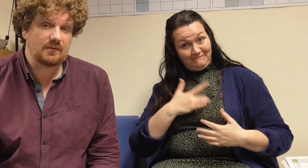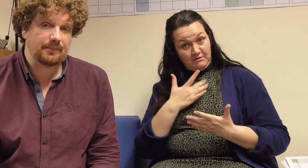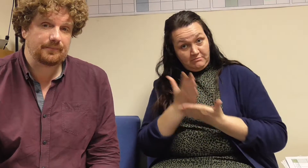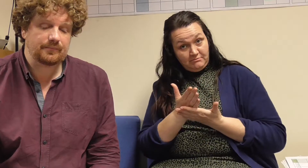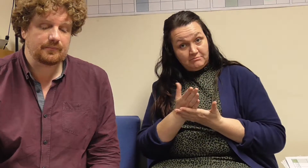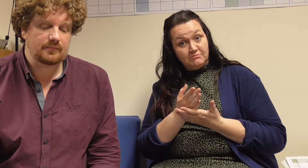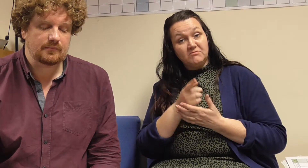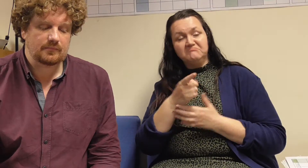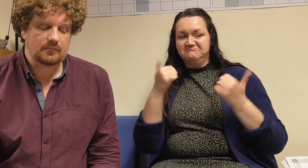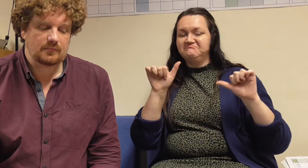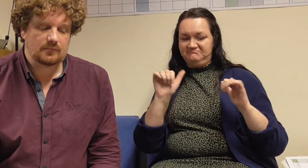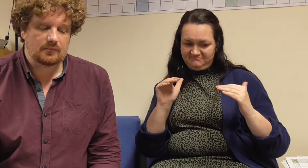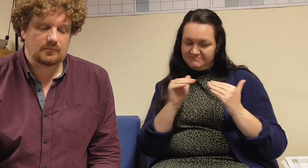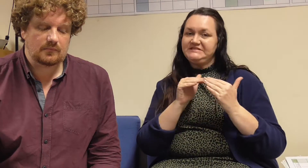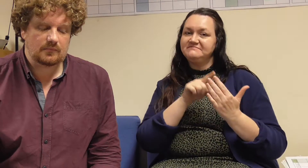style?